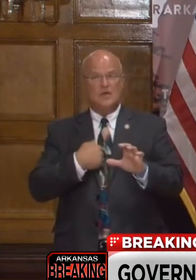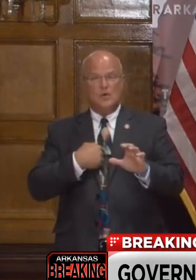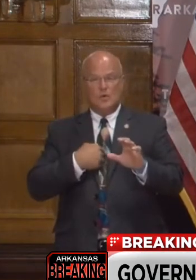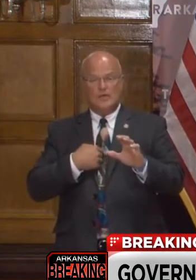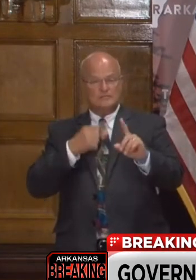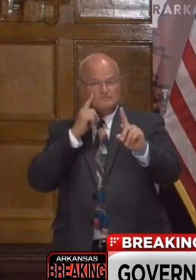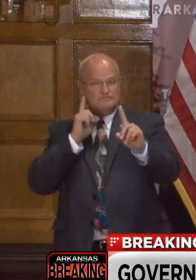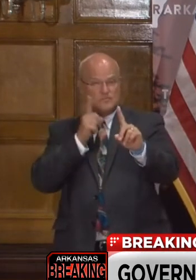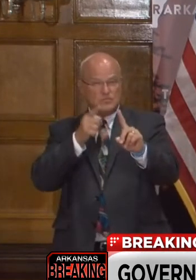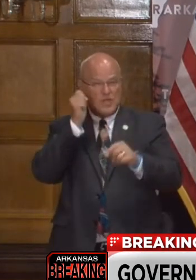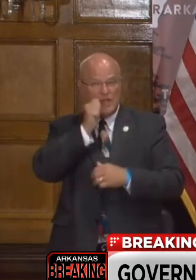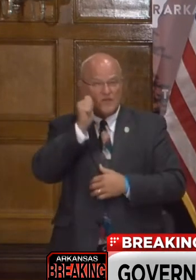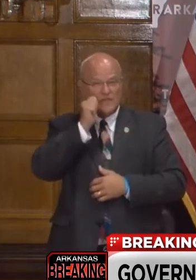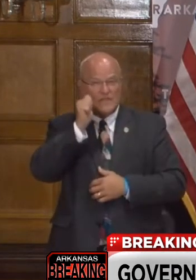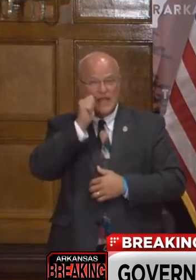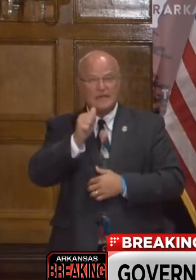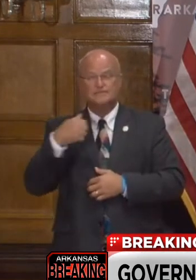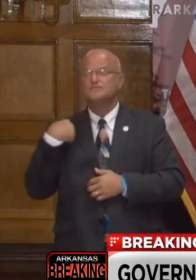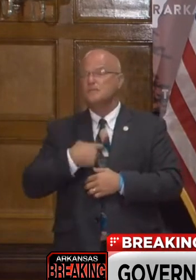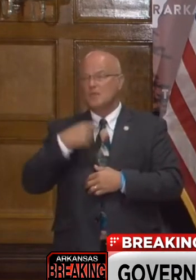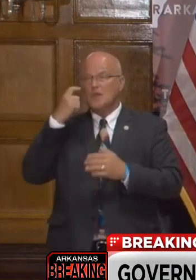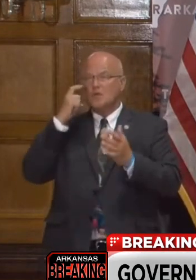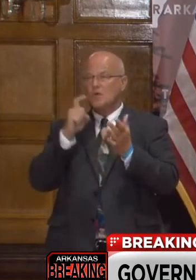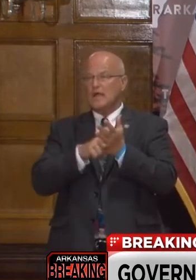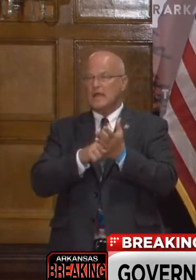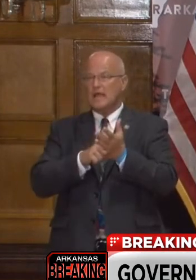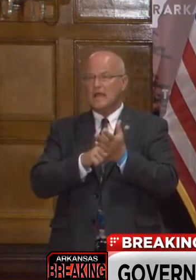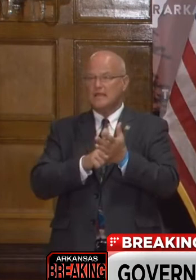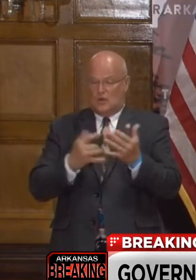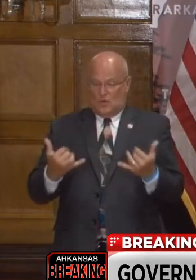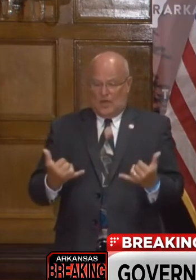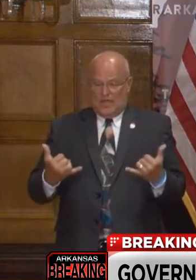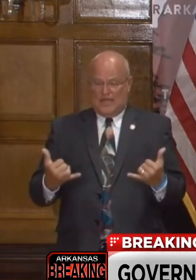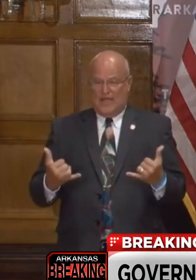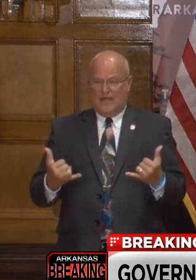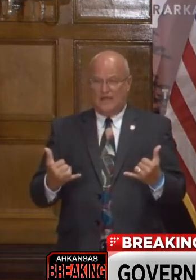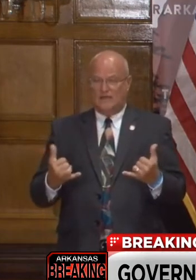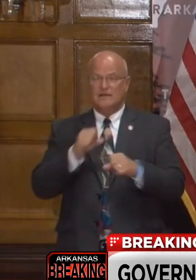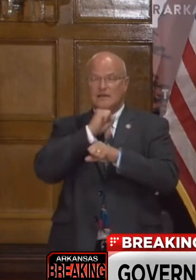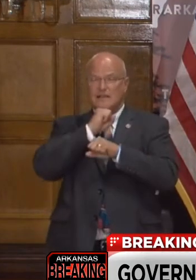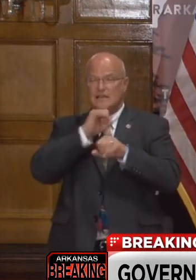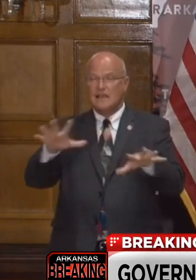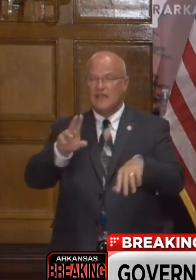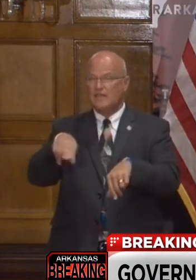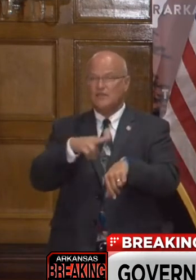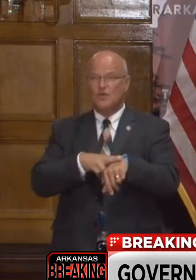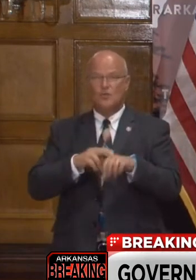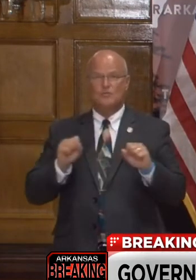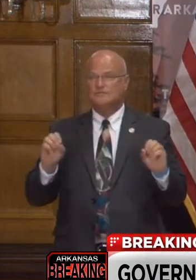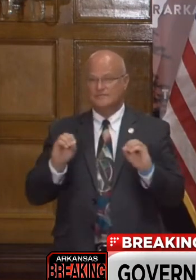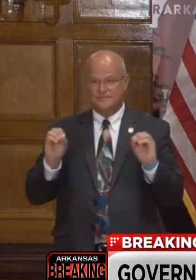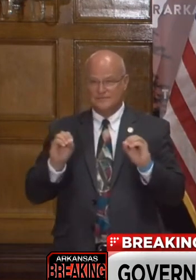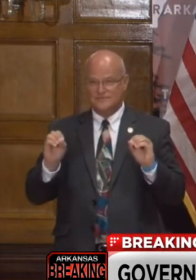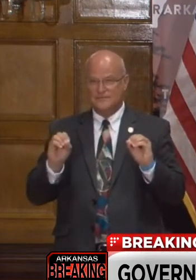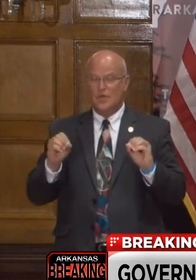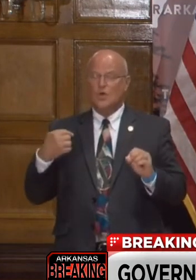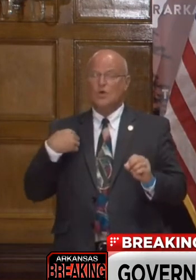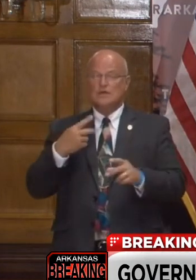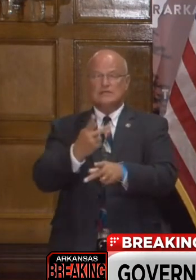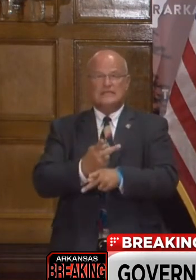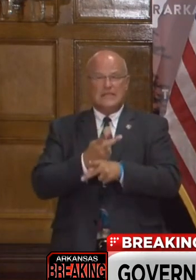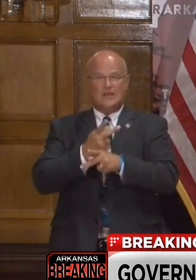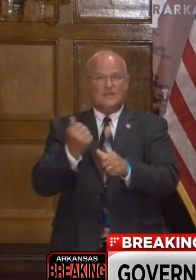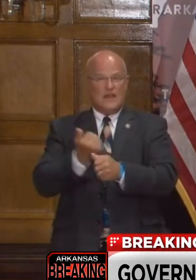pursue, and we recognize that nothing is normal. And so we have to be prepared to be careful